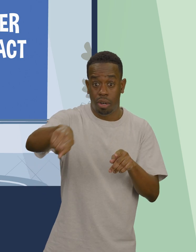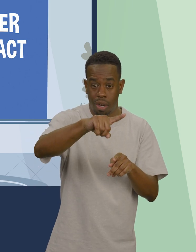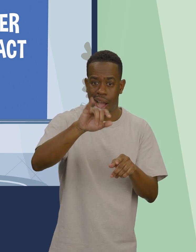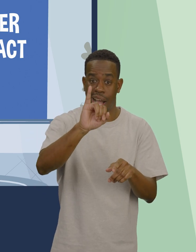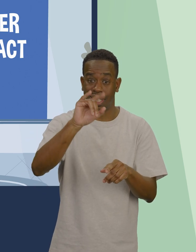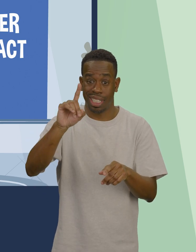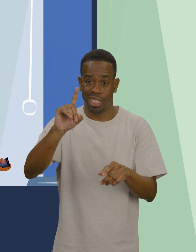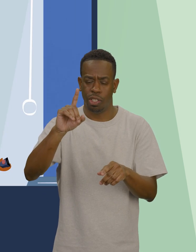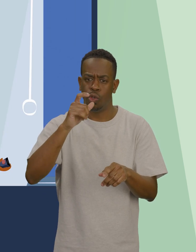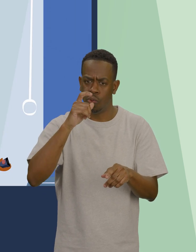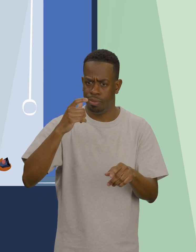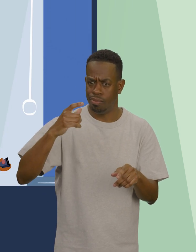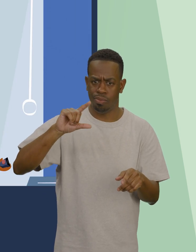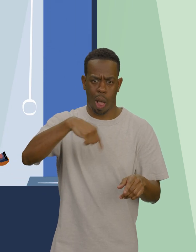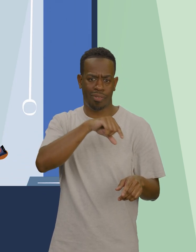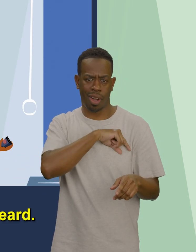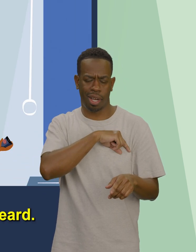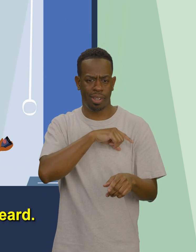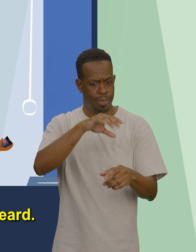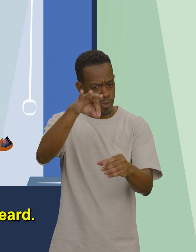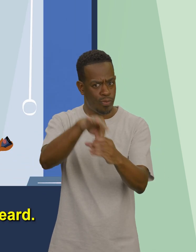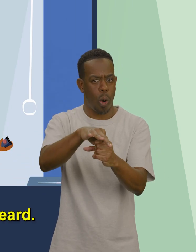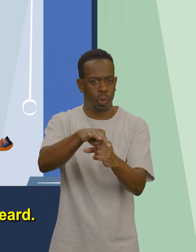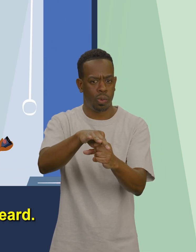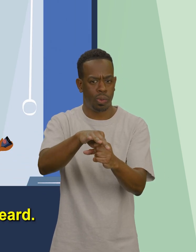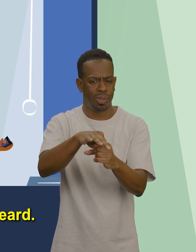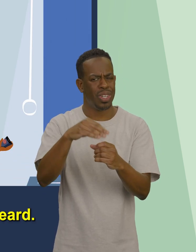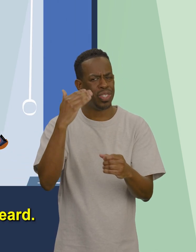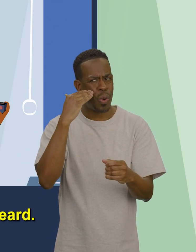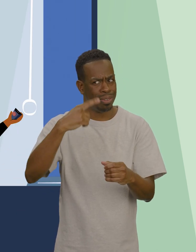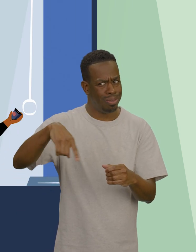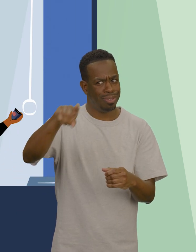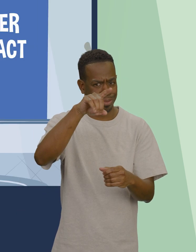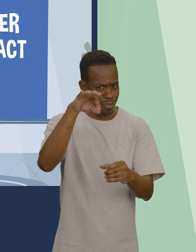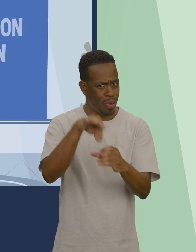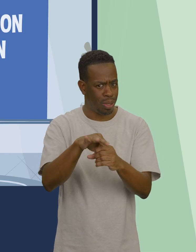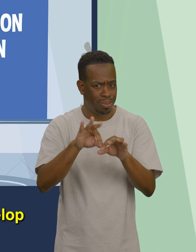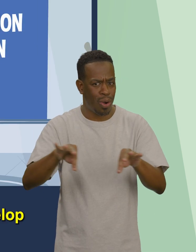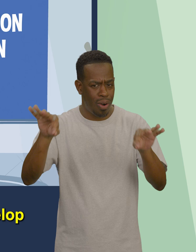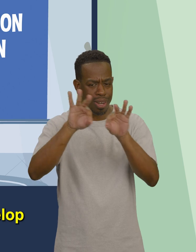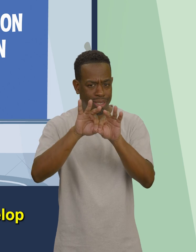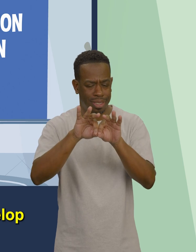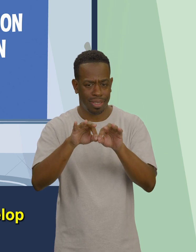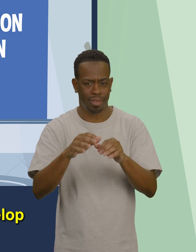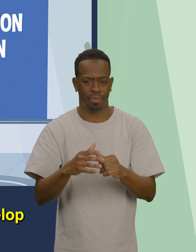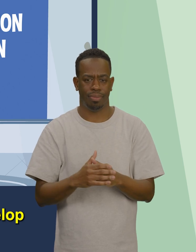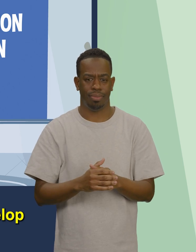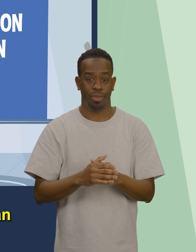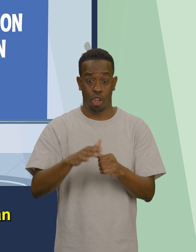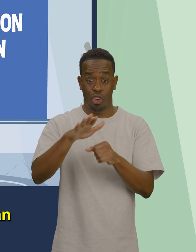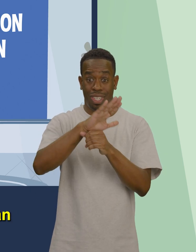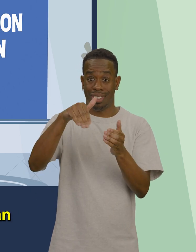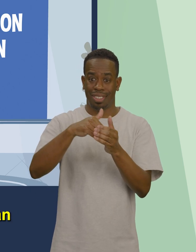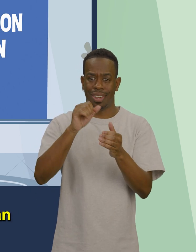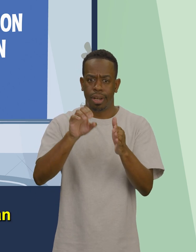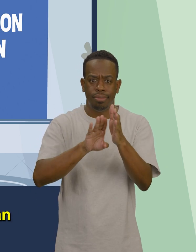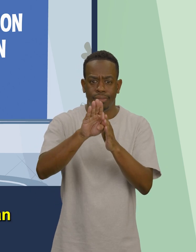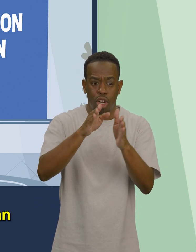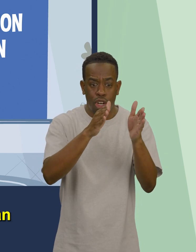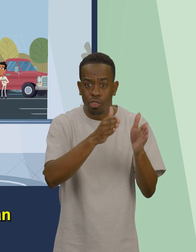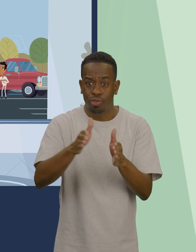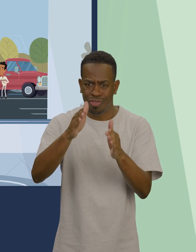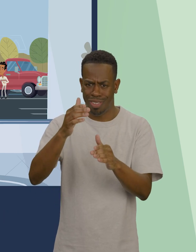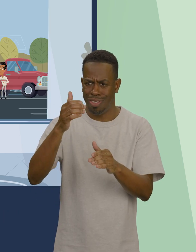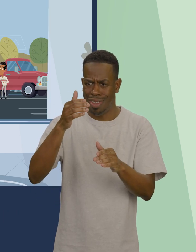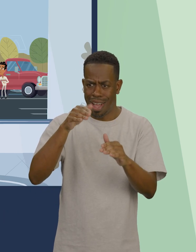who are eligible register to vote. Everyone has the right to be heard. The regional center can develop a transportation access